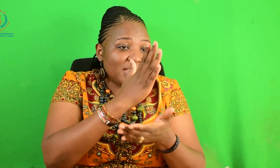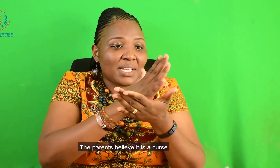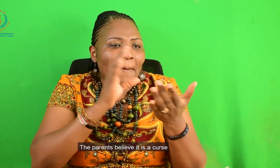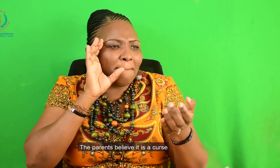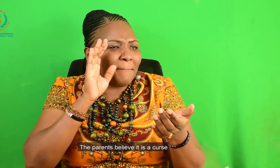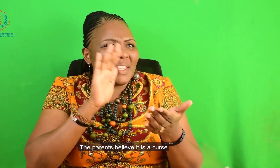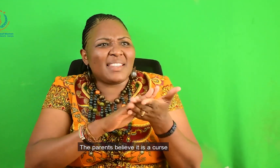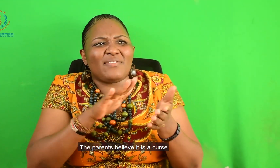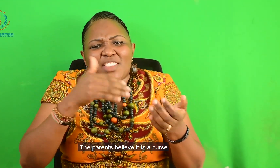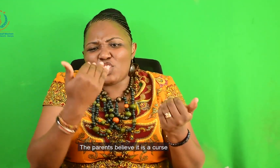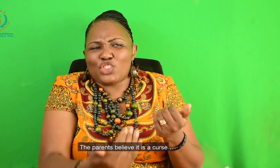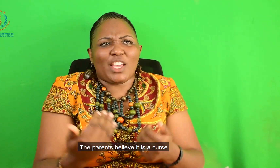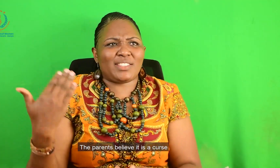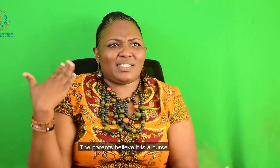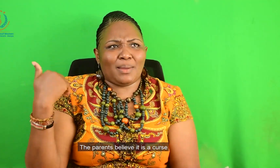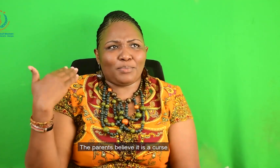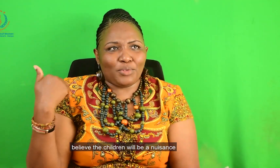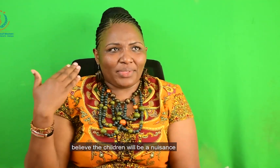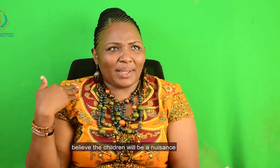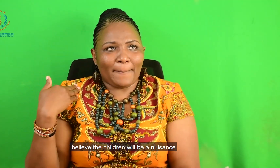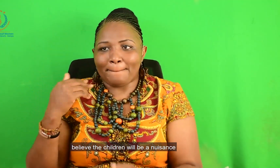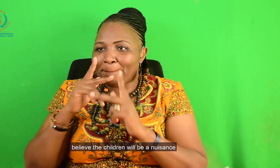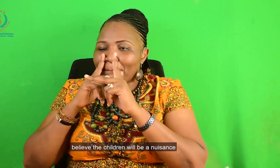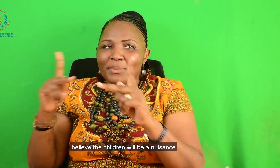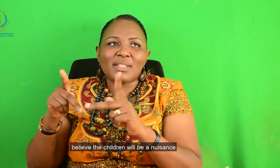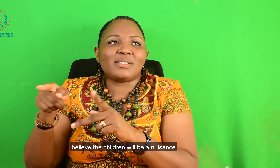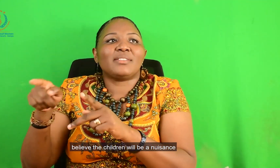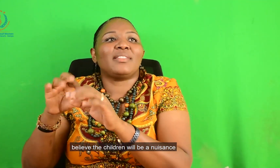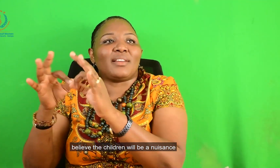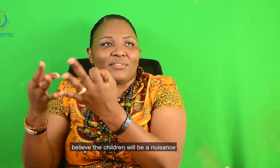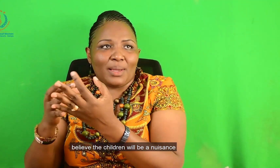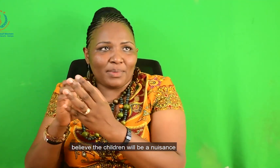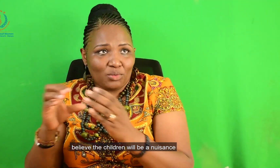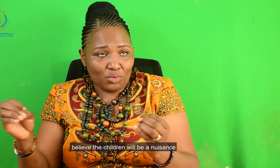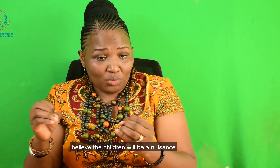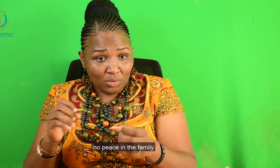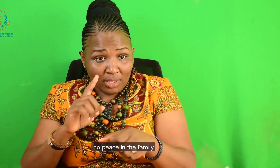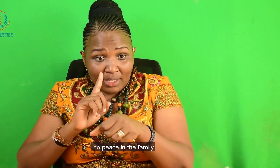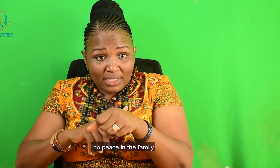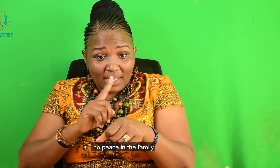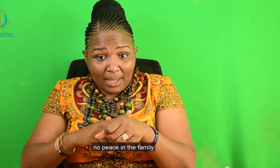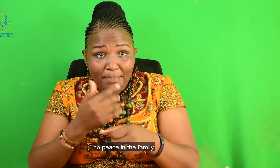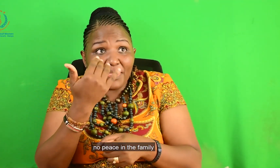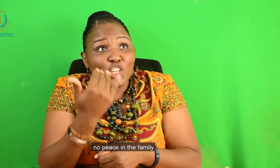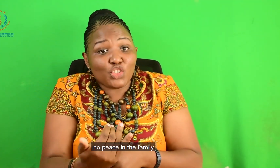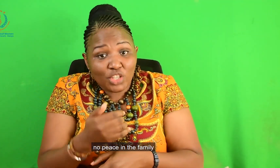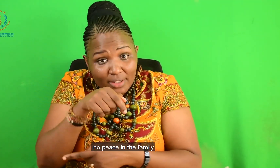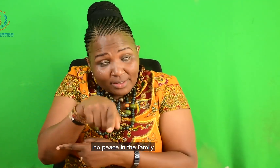The parents believe it could be a curse. Maybe they believe the children will be a nuisance. There will be no peace in the family.